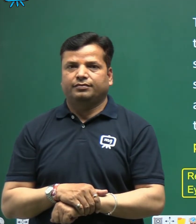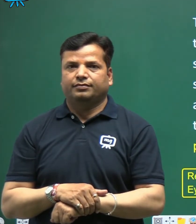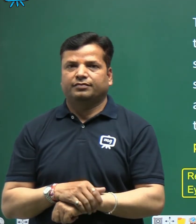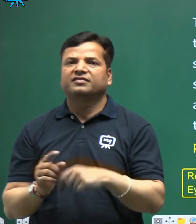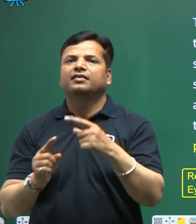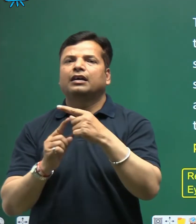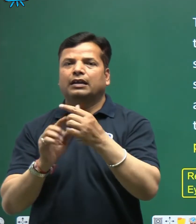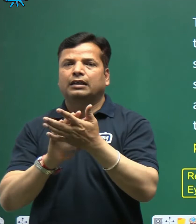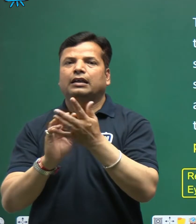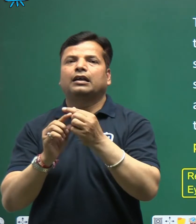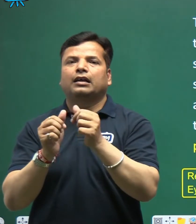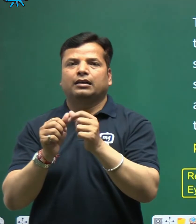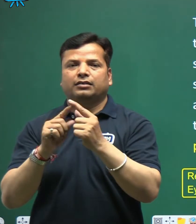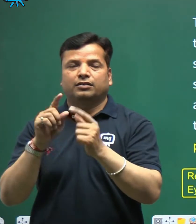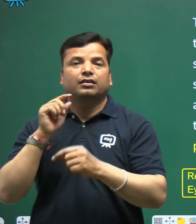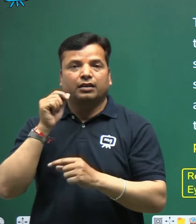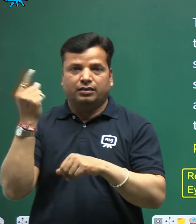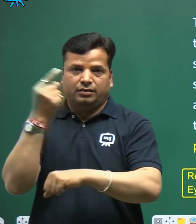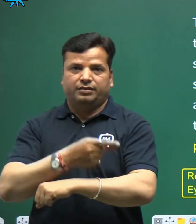That day,